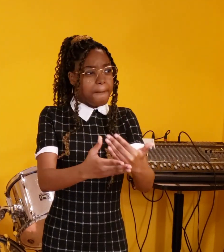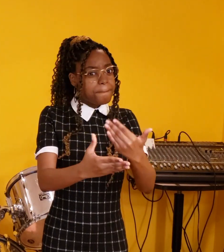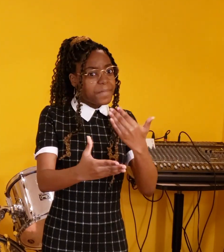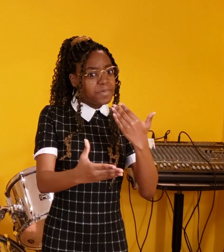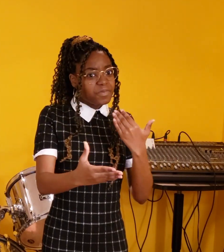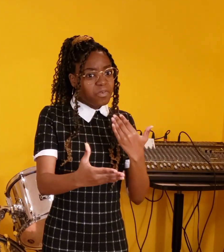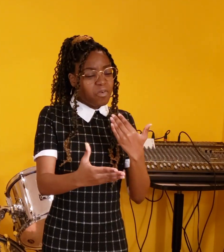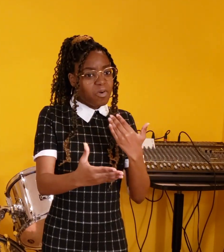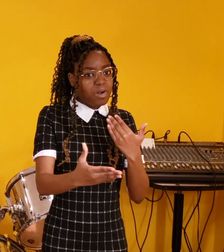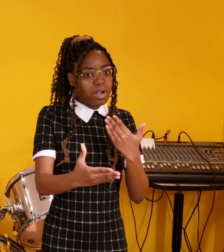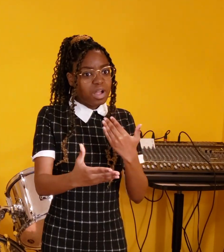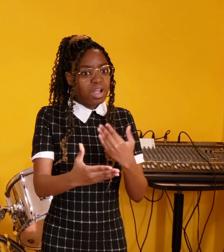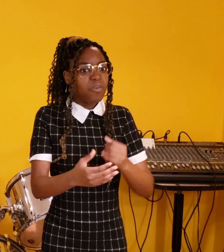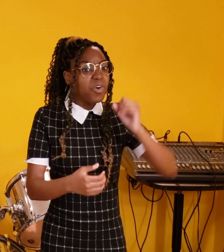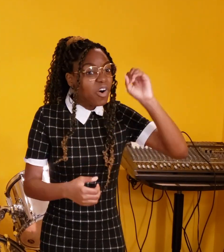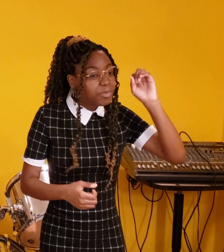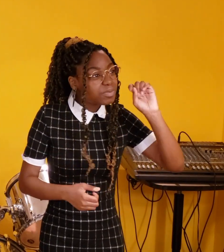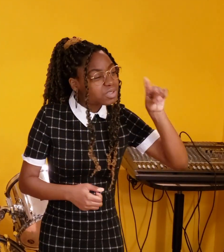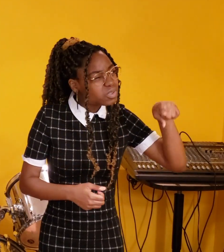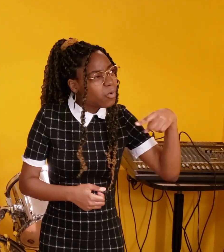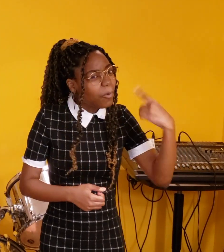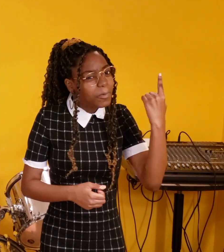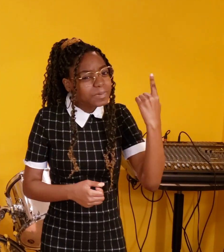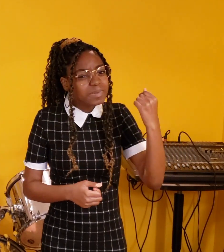around. Of course, except God.